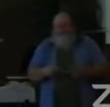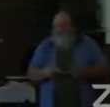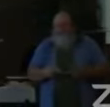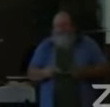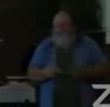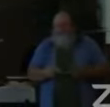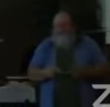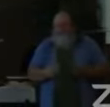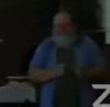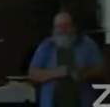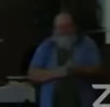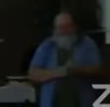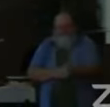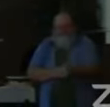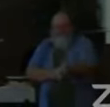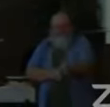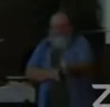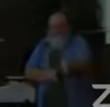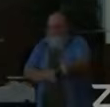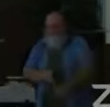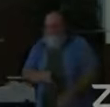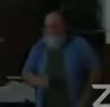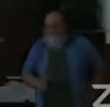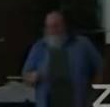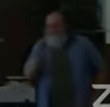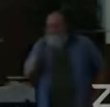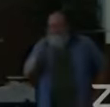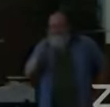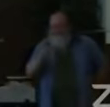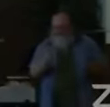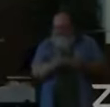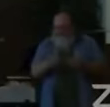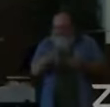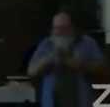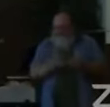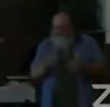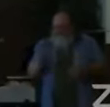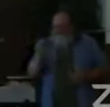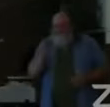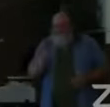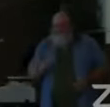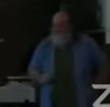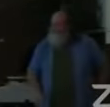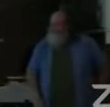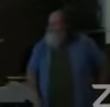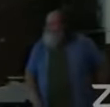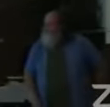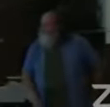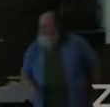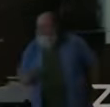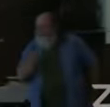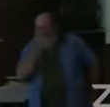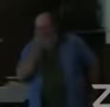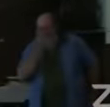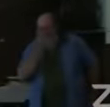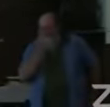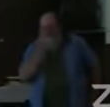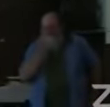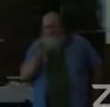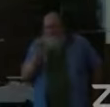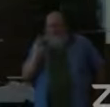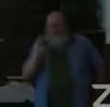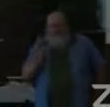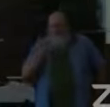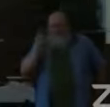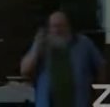front, the cashier is working, and there's a second person up there. He doesn't open the second cashier. He gets on the radio. We need a